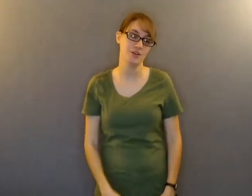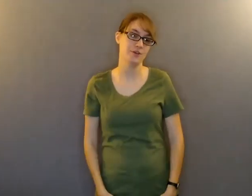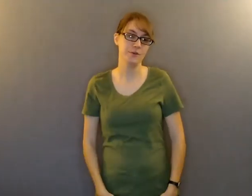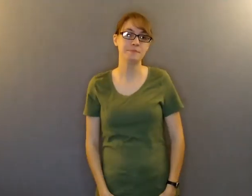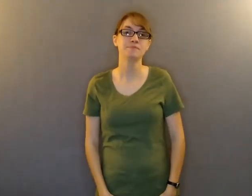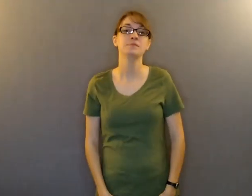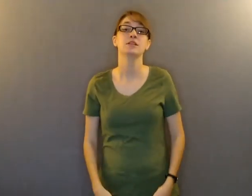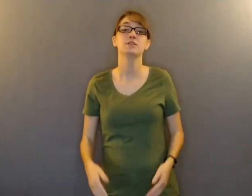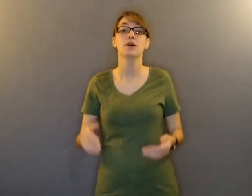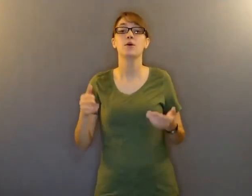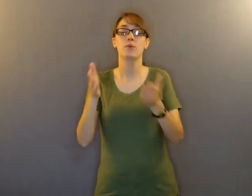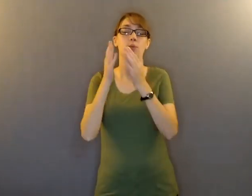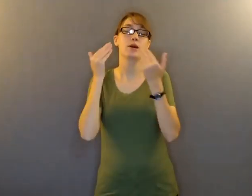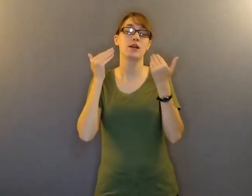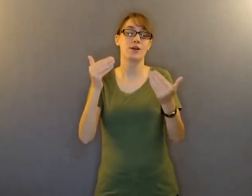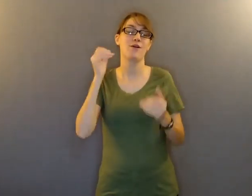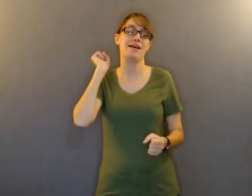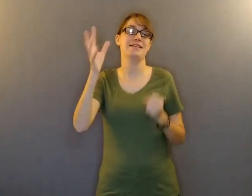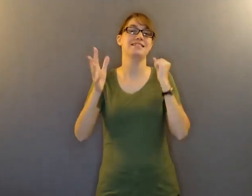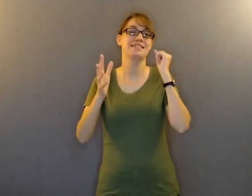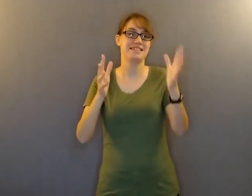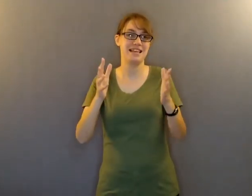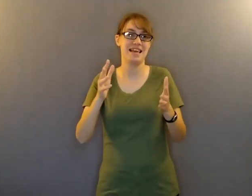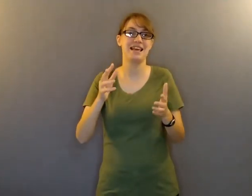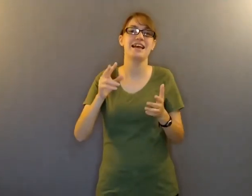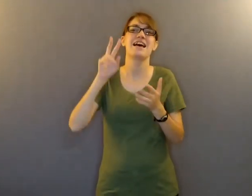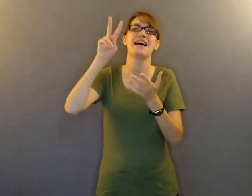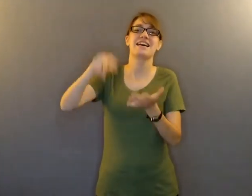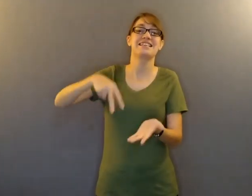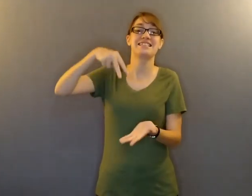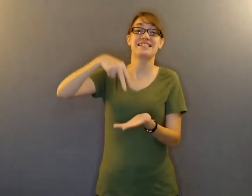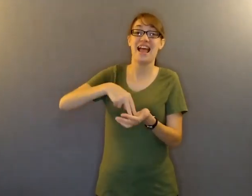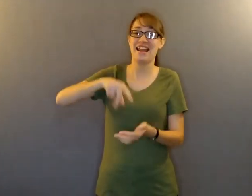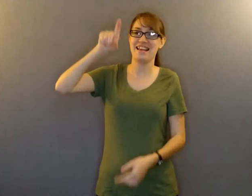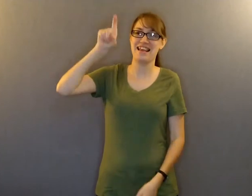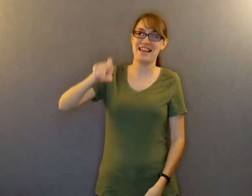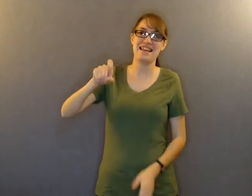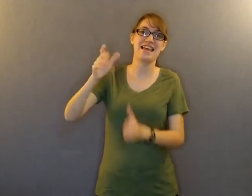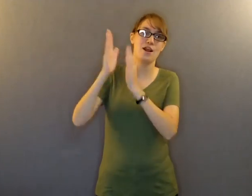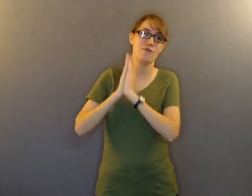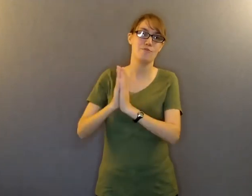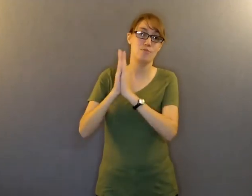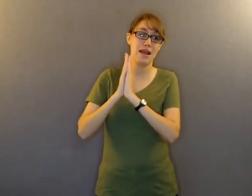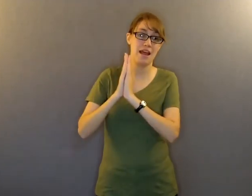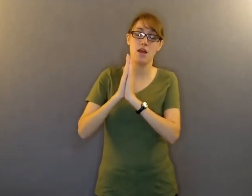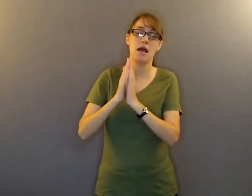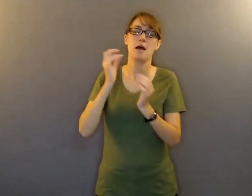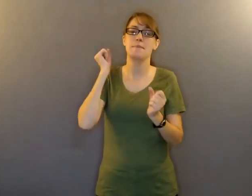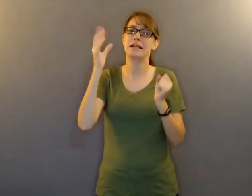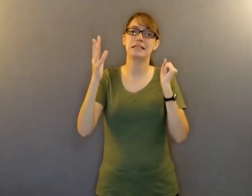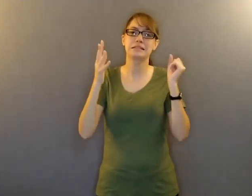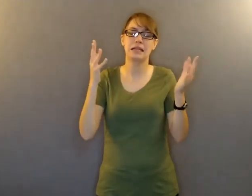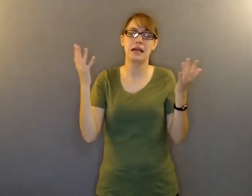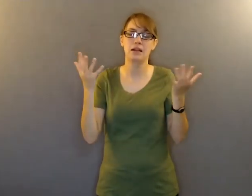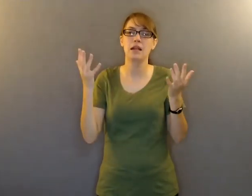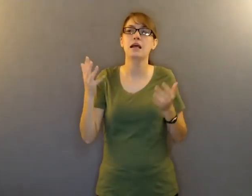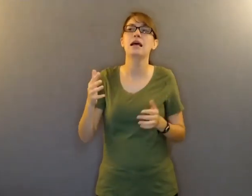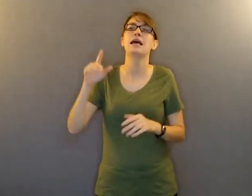answer. So right now, we're going to go ahead and sing a song, and it's called Standing in the Need of Prayer. And